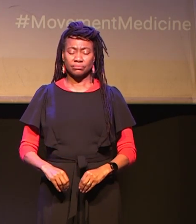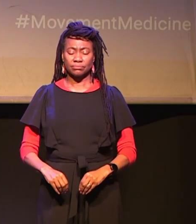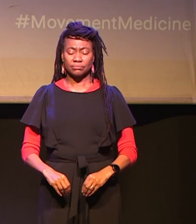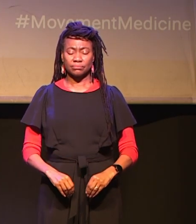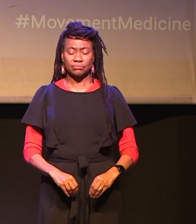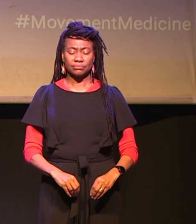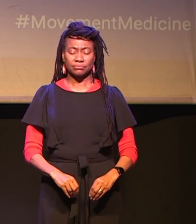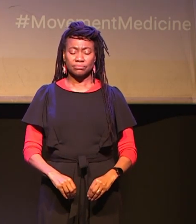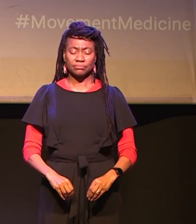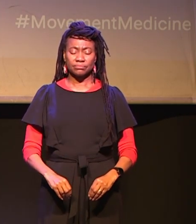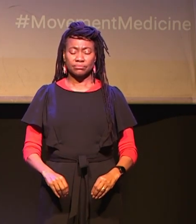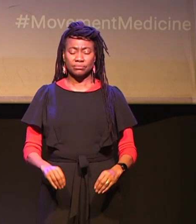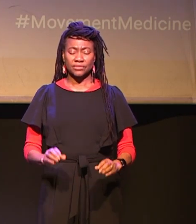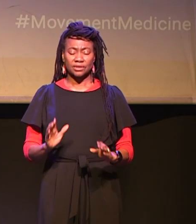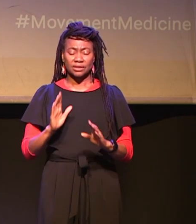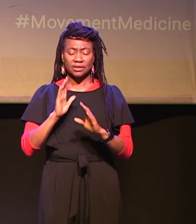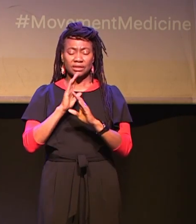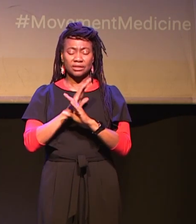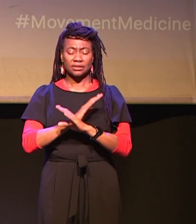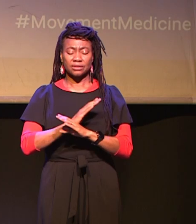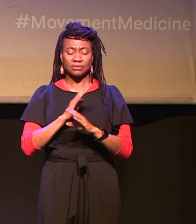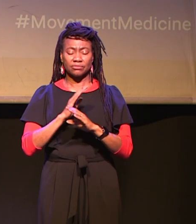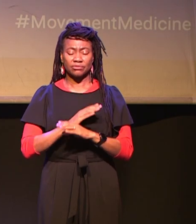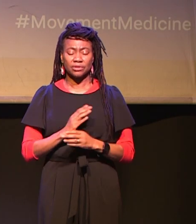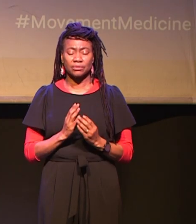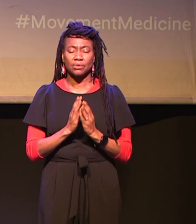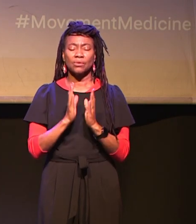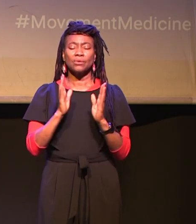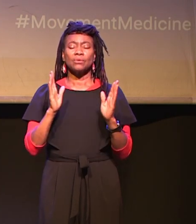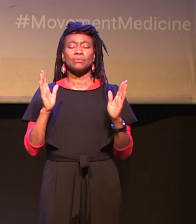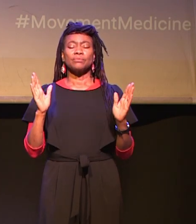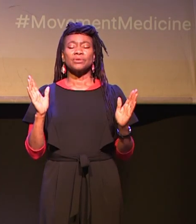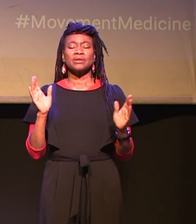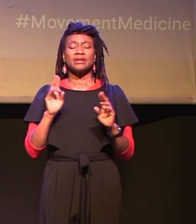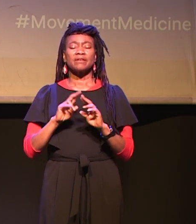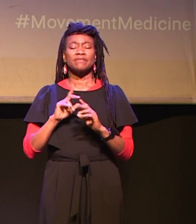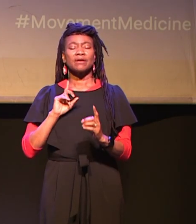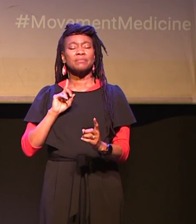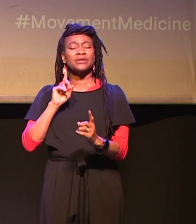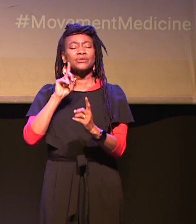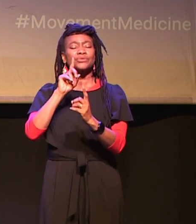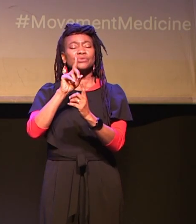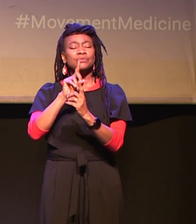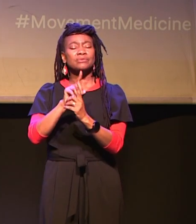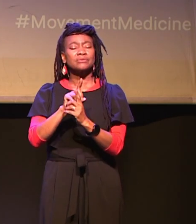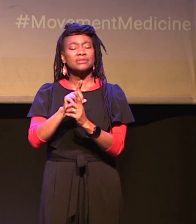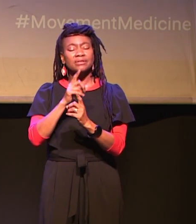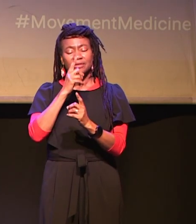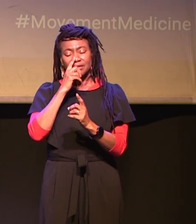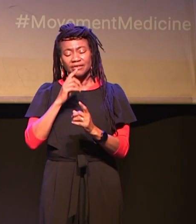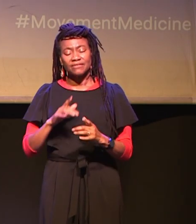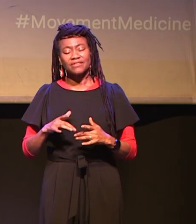secret. So if I meet you, I'm go, oh, okay, I can kind of feel what that person is about.